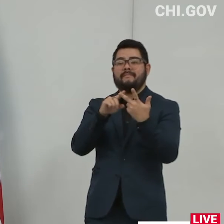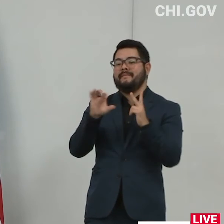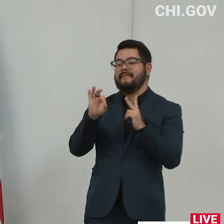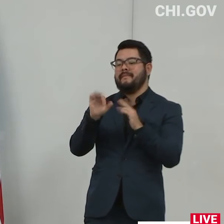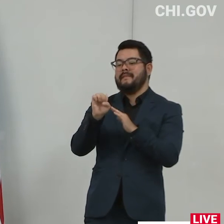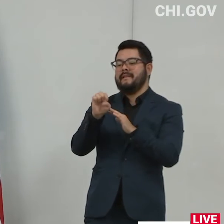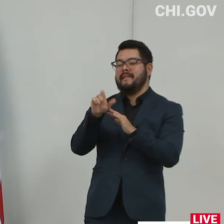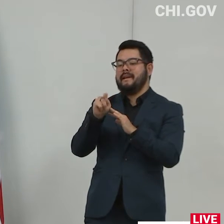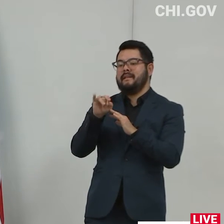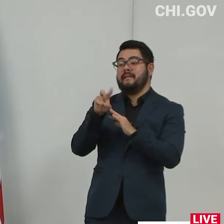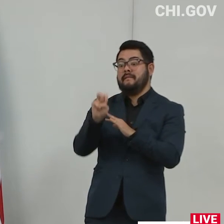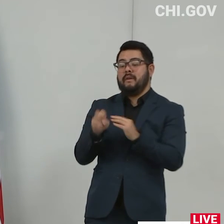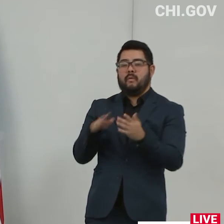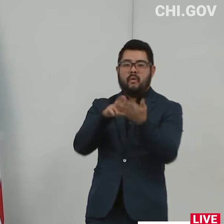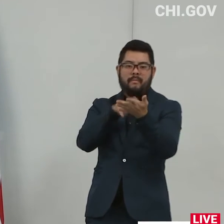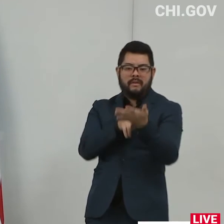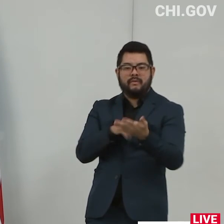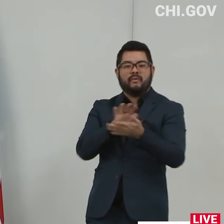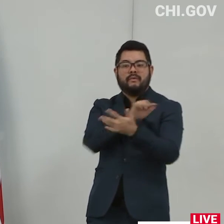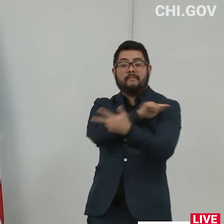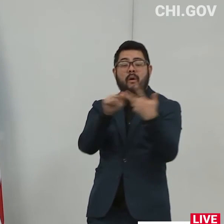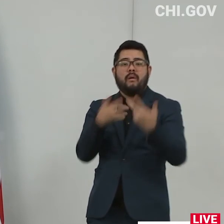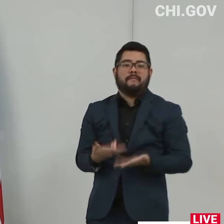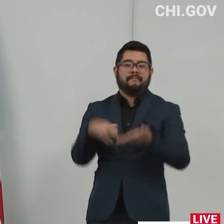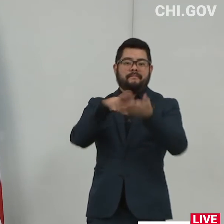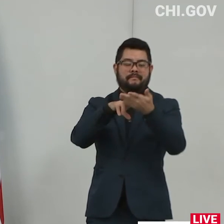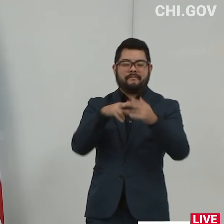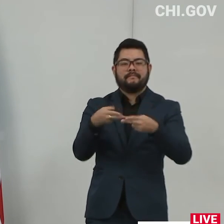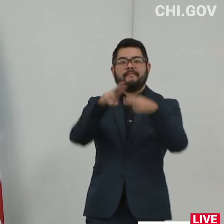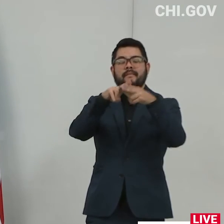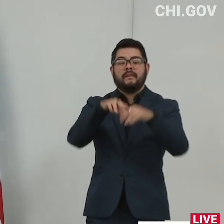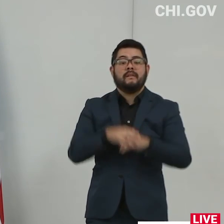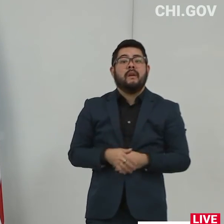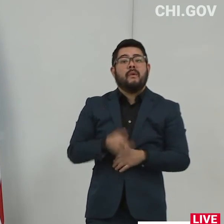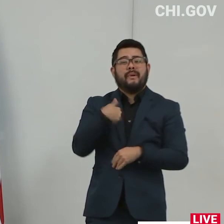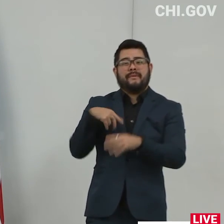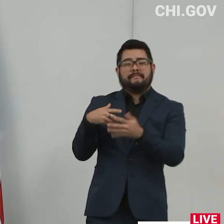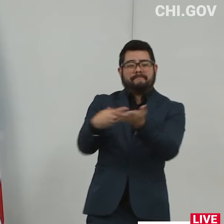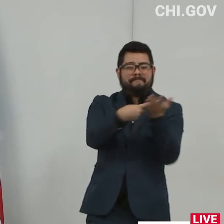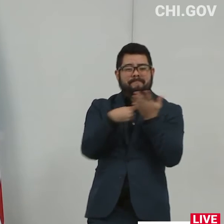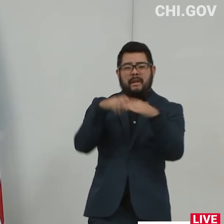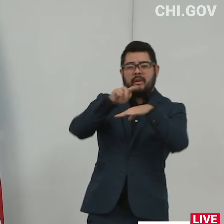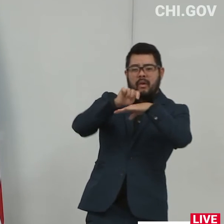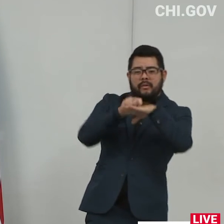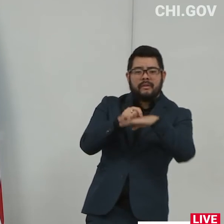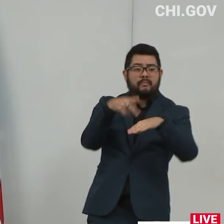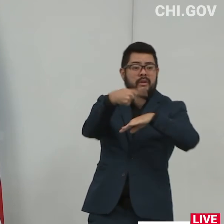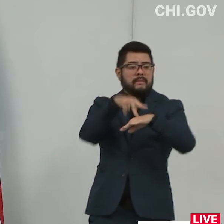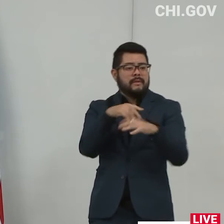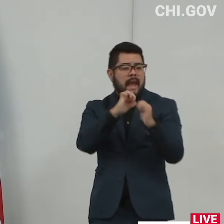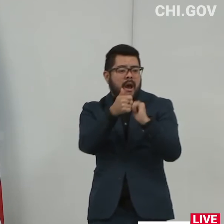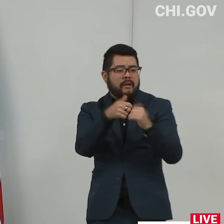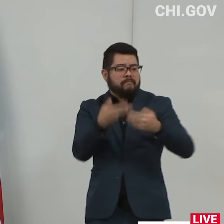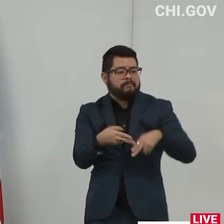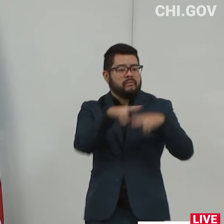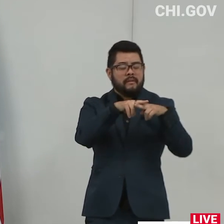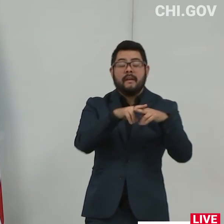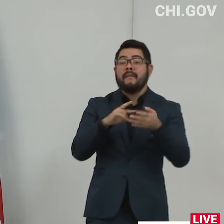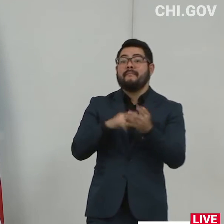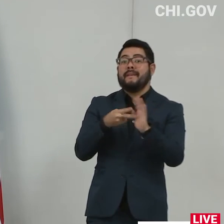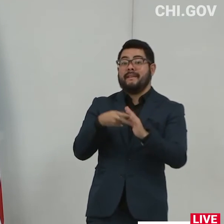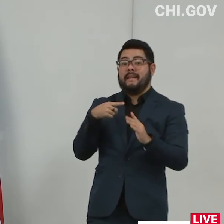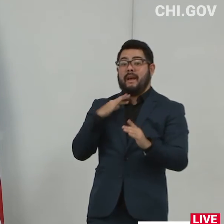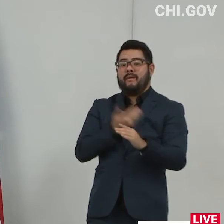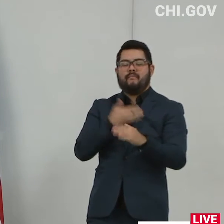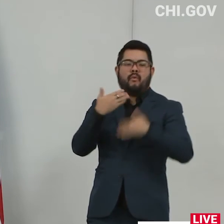schools. Finally, after careful consultation with our principals over a number of years, we were able to make several